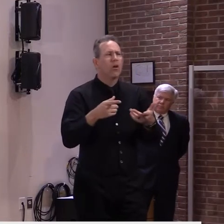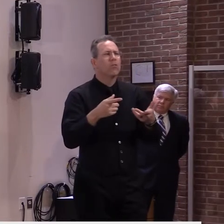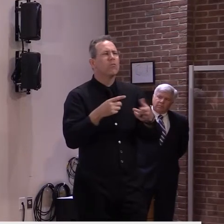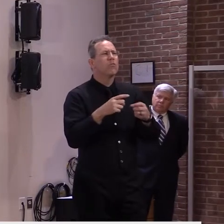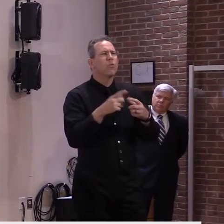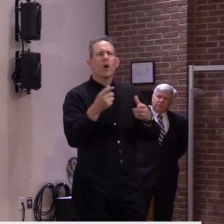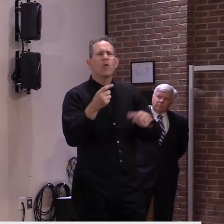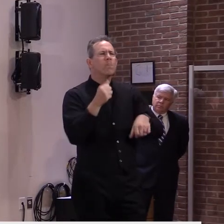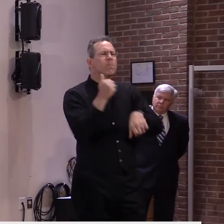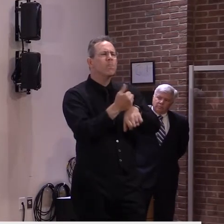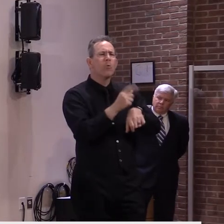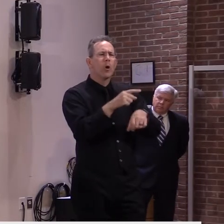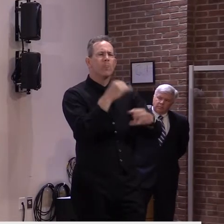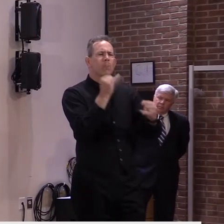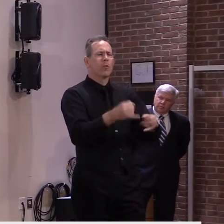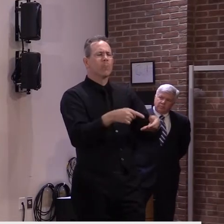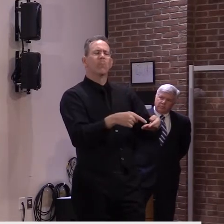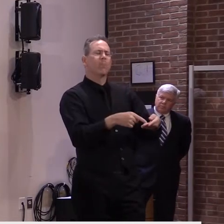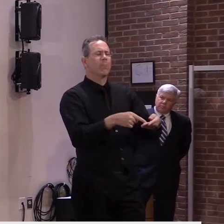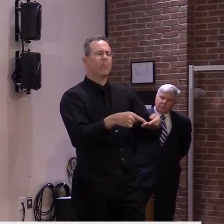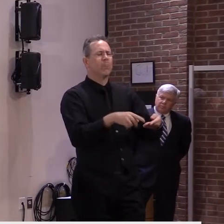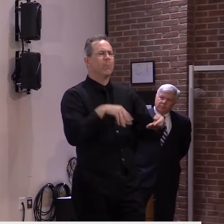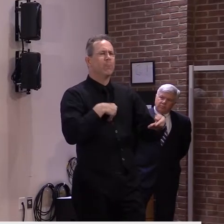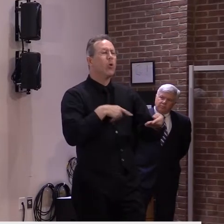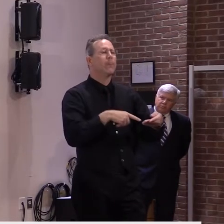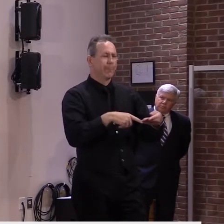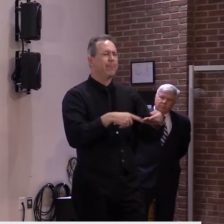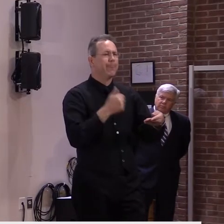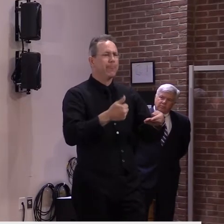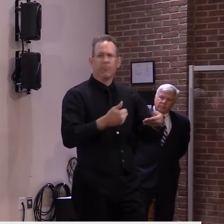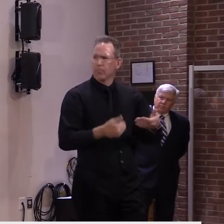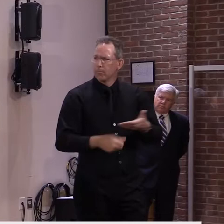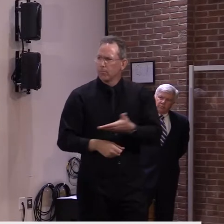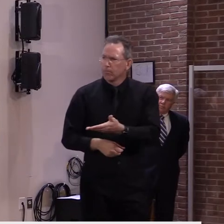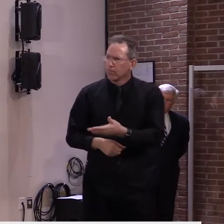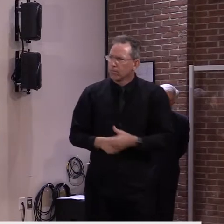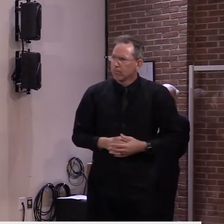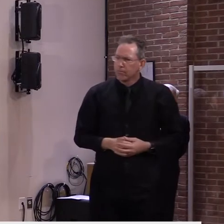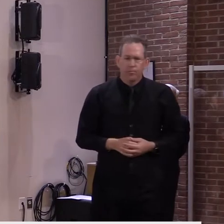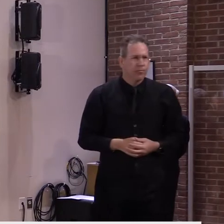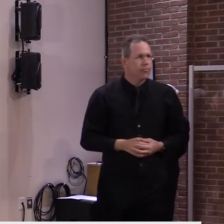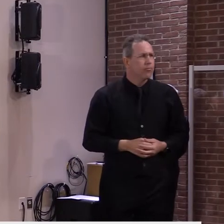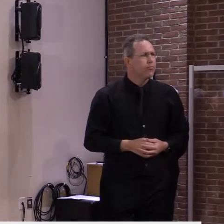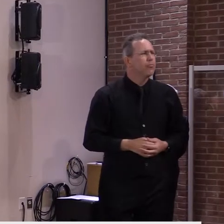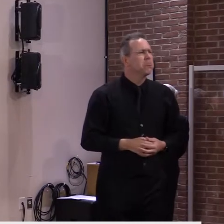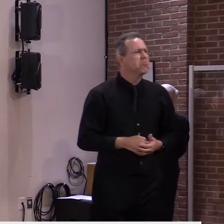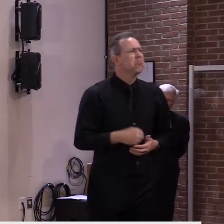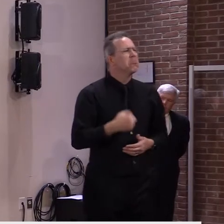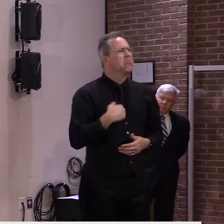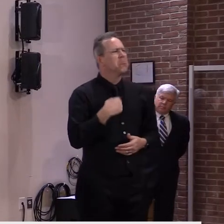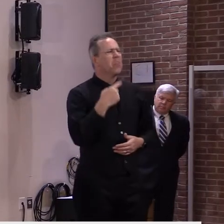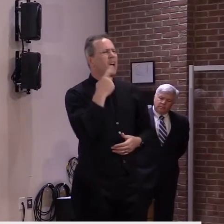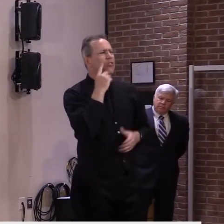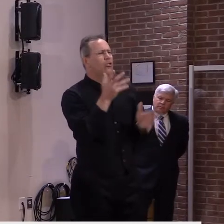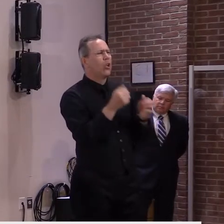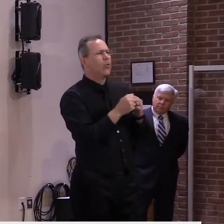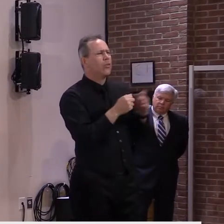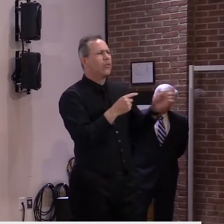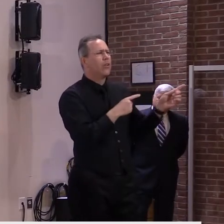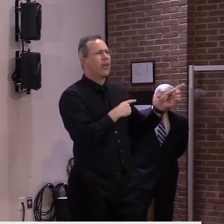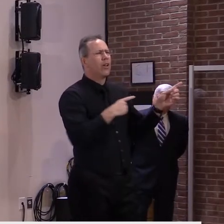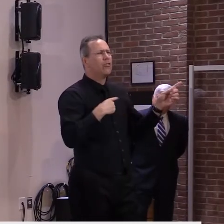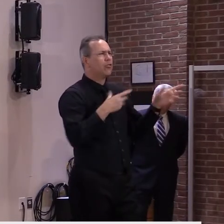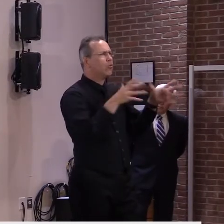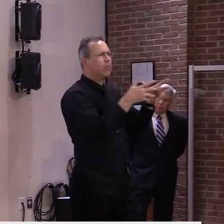been working together, and I've been speaking to leadership myself about that very provision. I'm